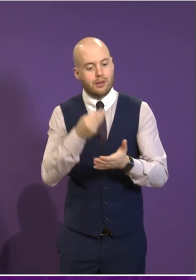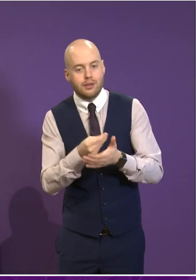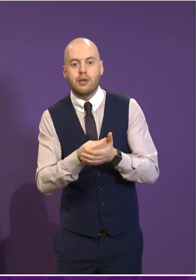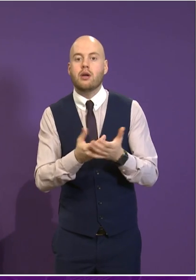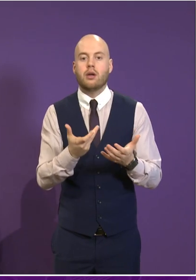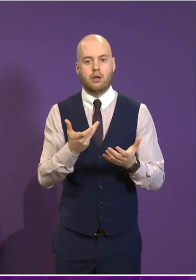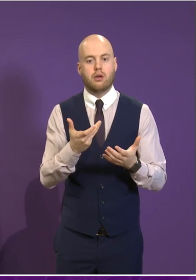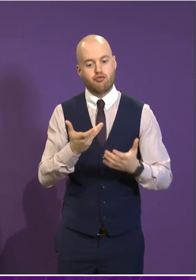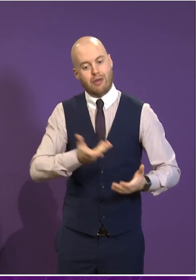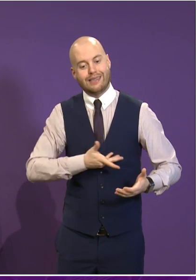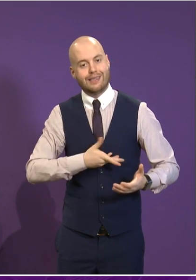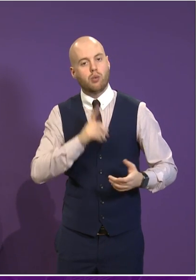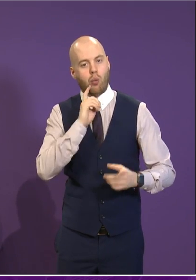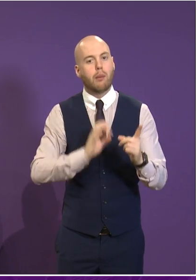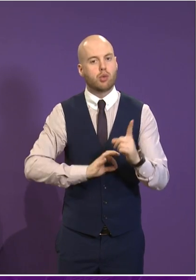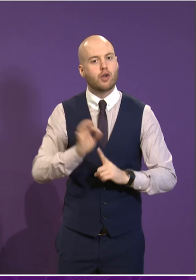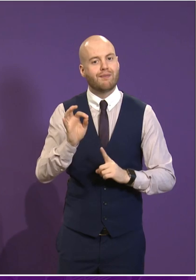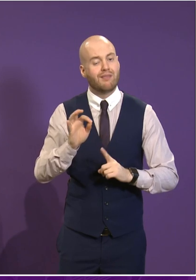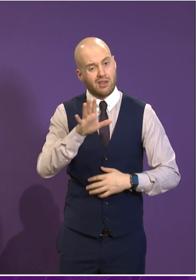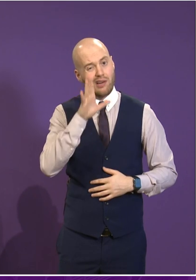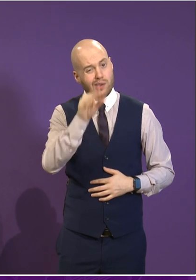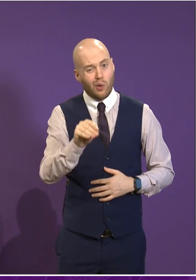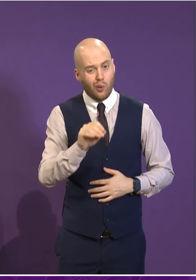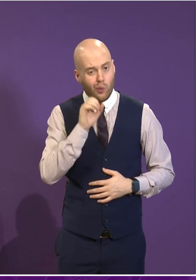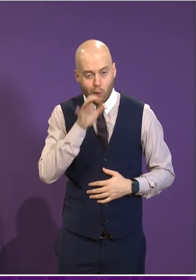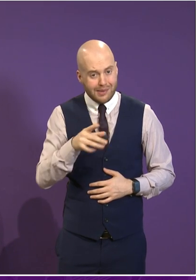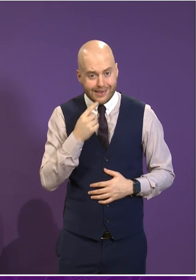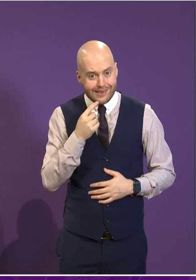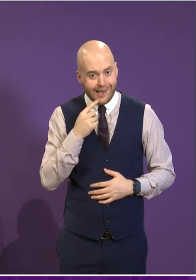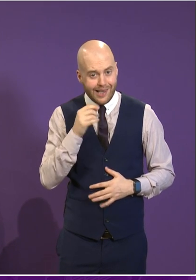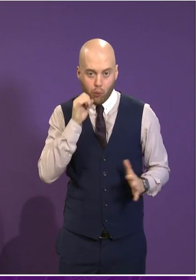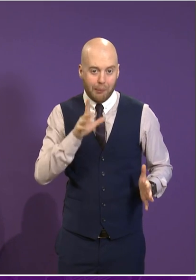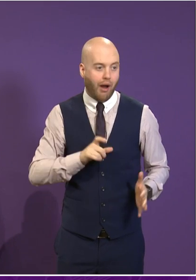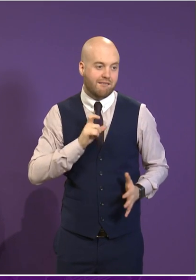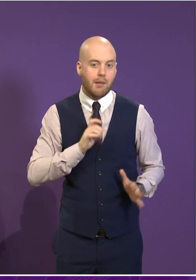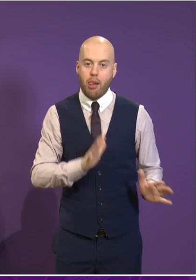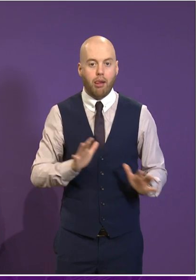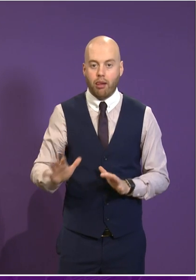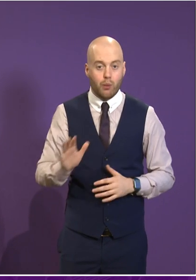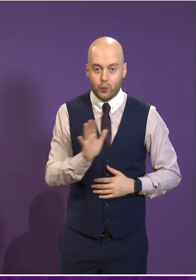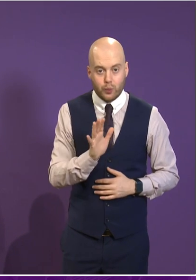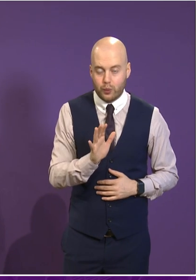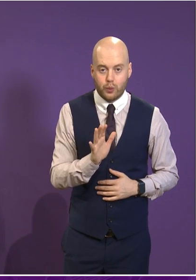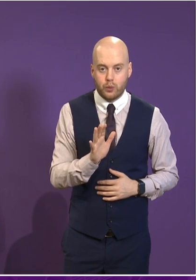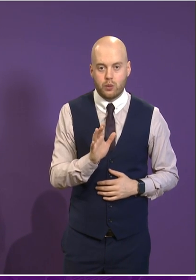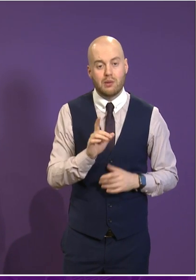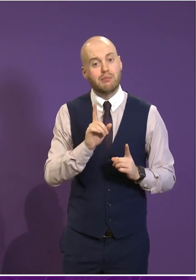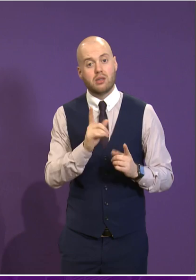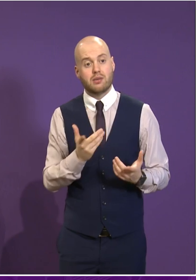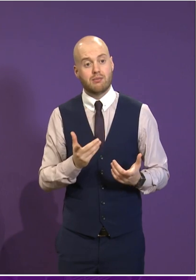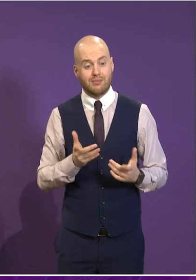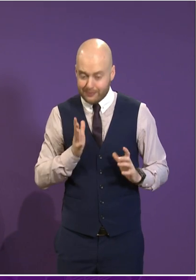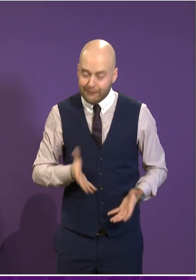this journey won't be comfortable either for government nor our partners. But, you know, a light needs to be shed